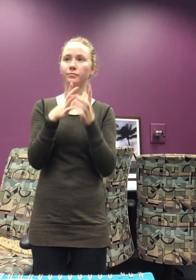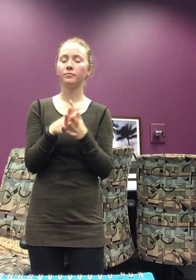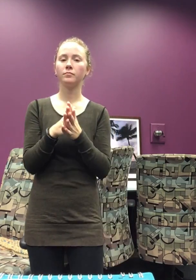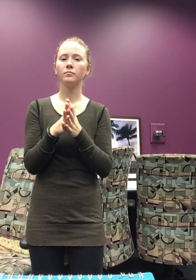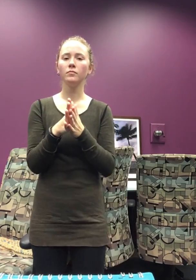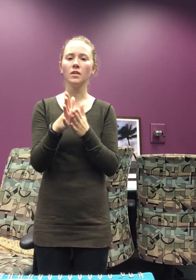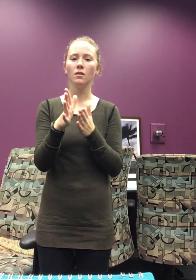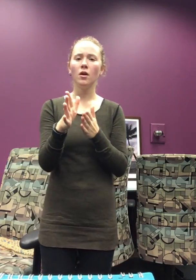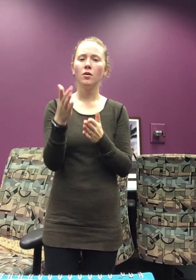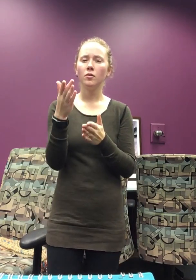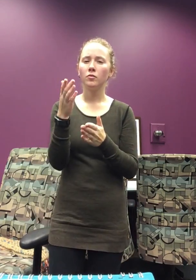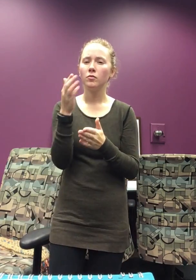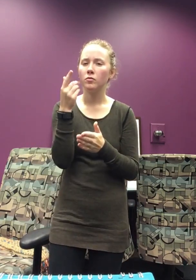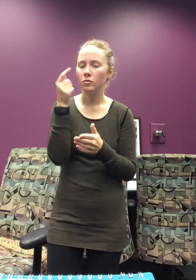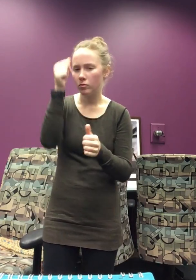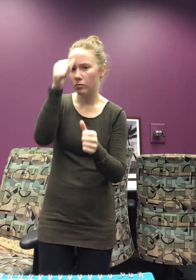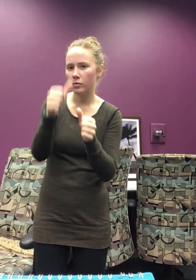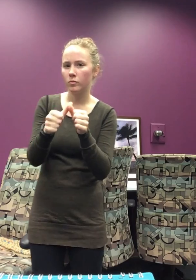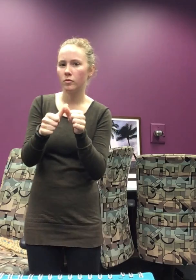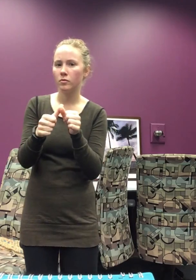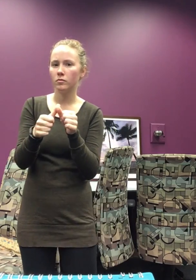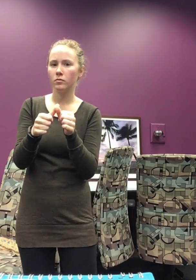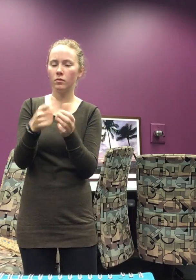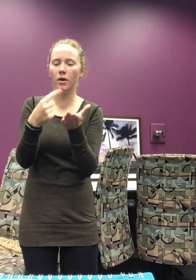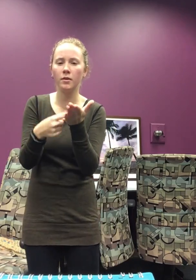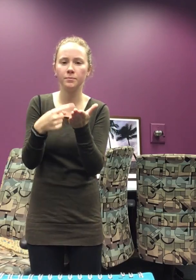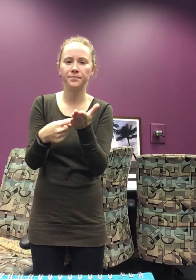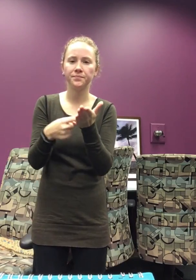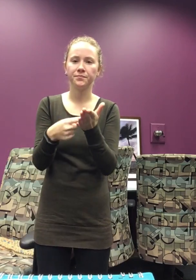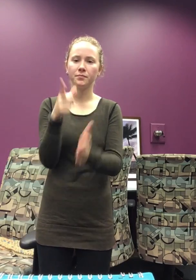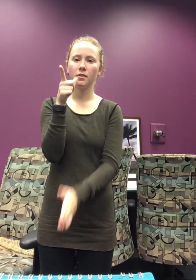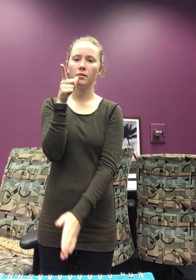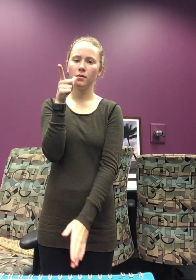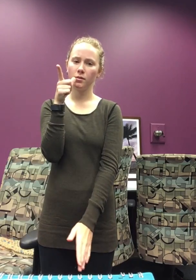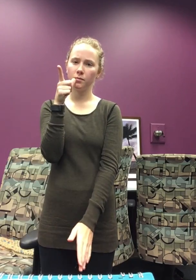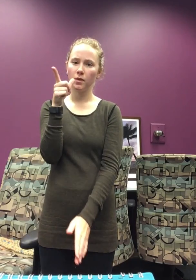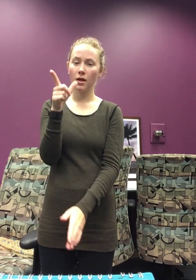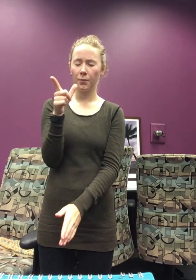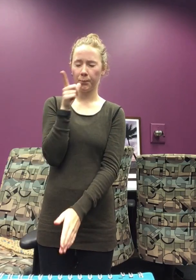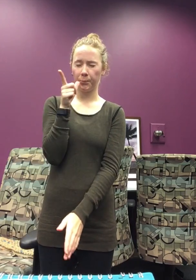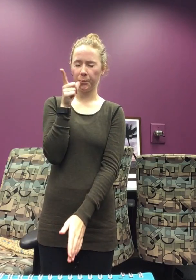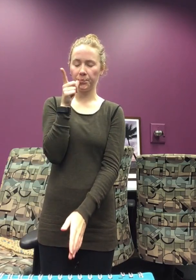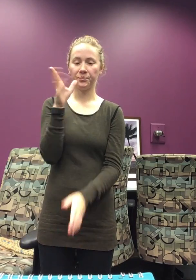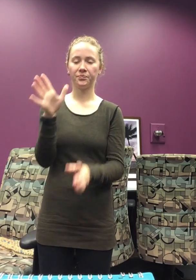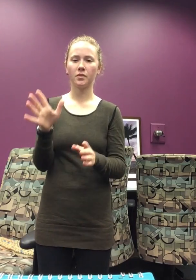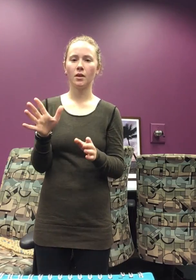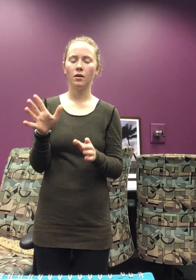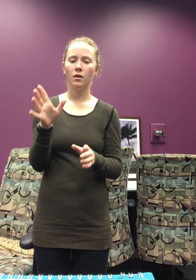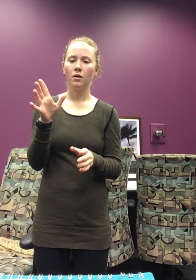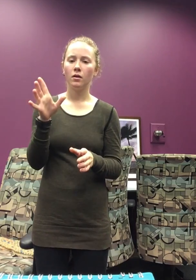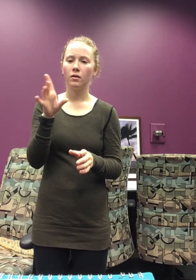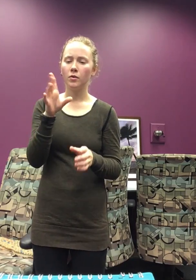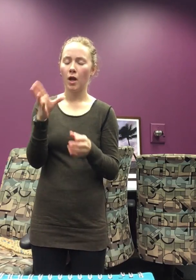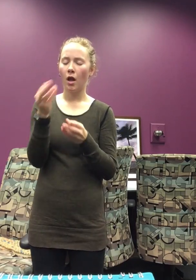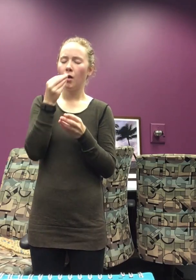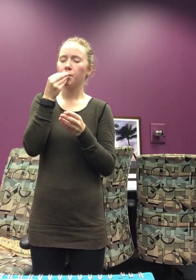we tasted the lemon wedges, and we noticed how in our